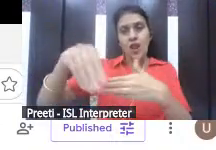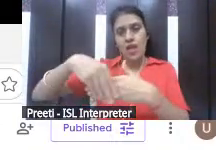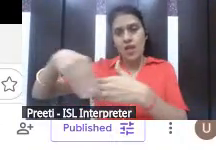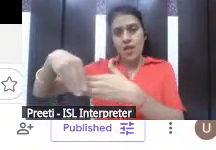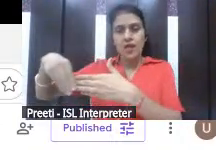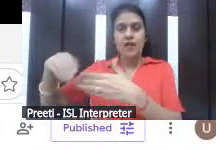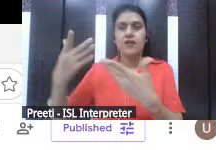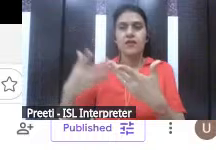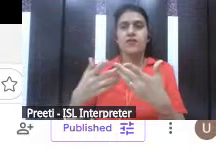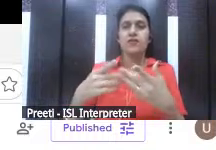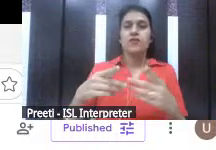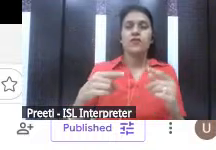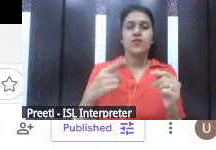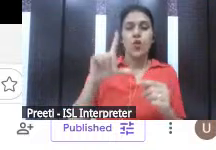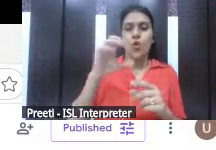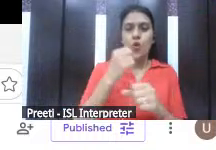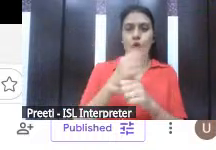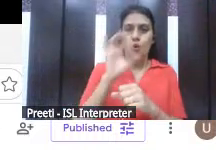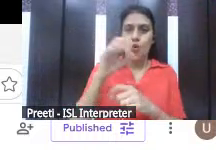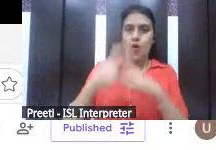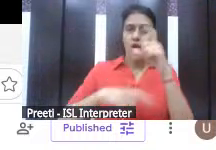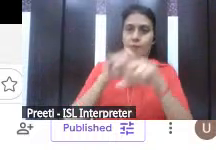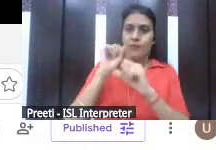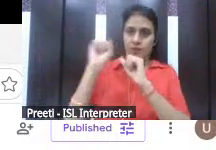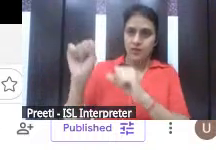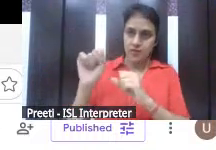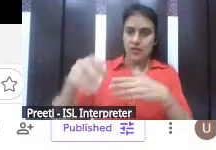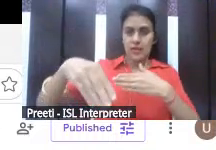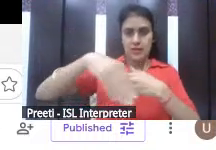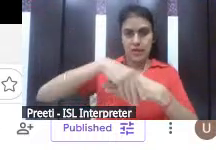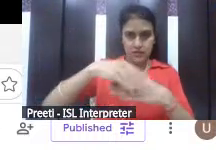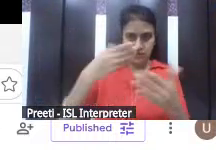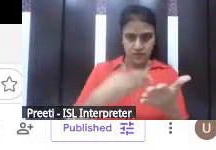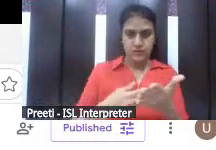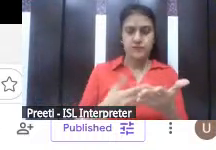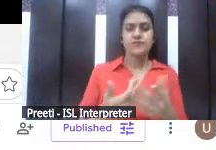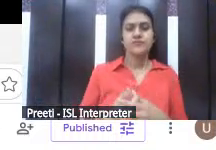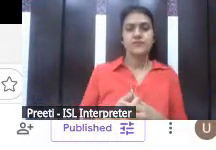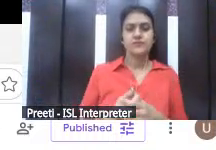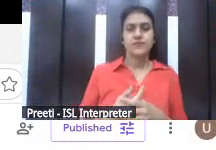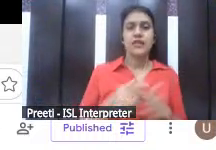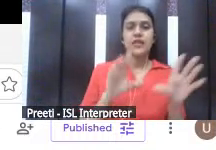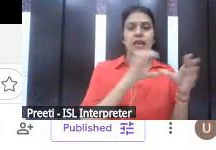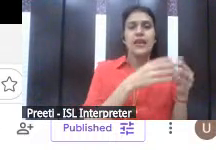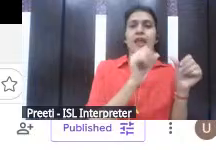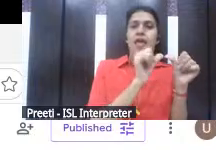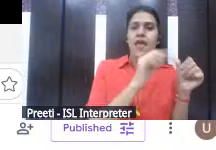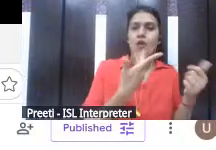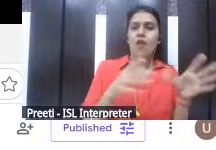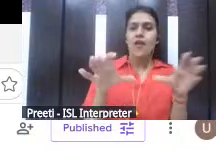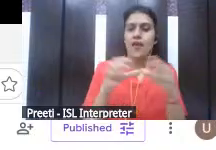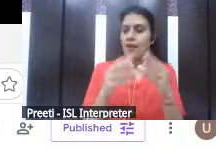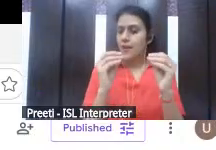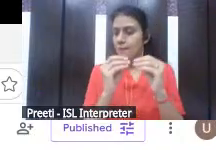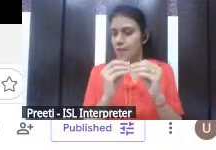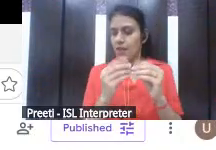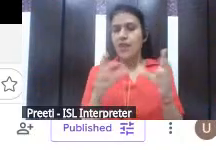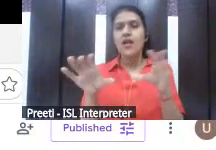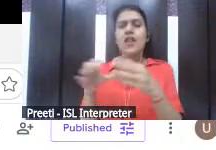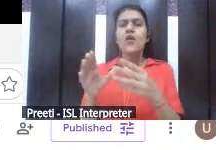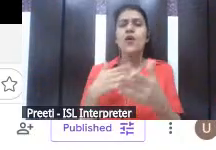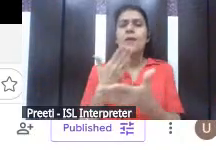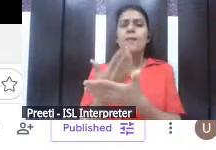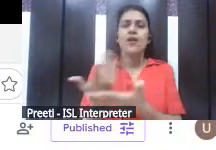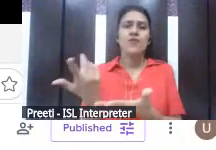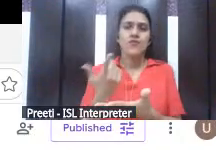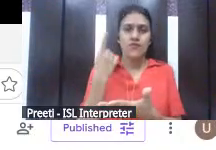high resolution logo of the company. And in the case of category A or B, it would be a high resolution recent photograph